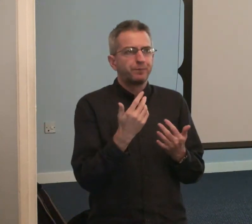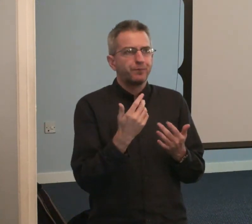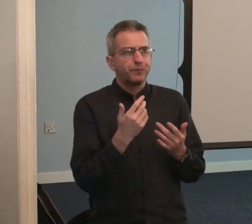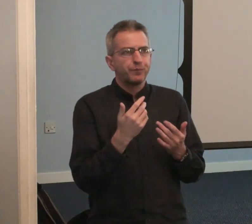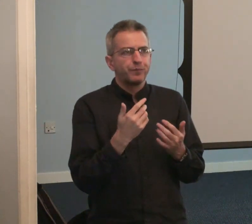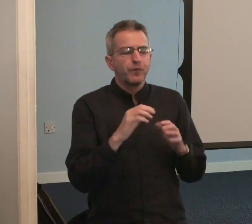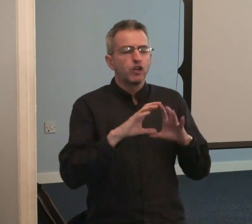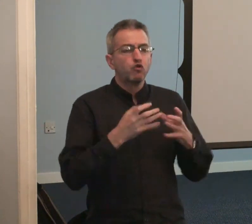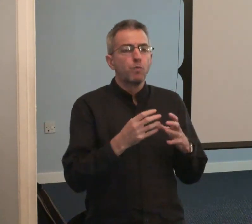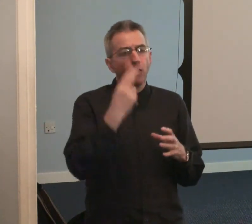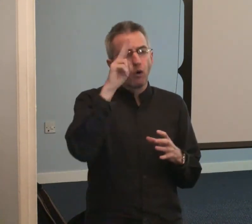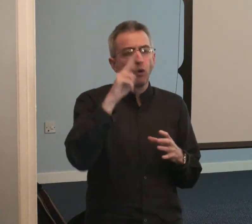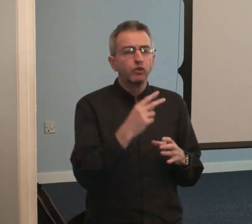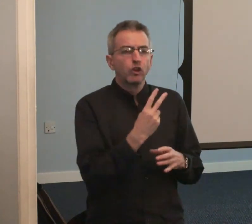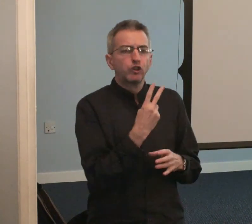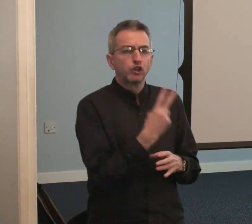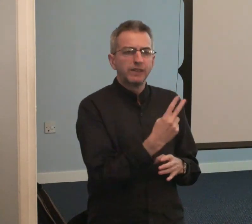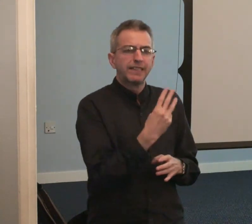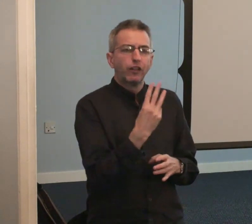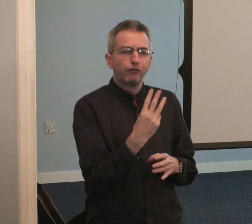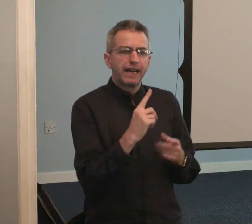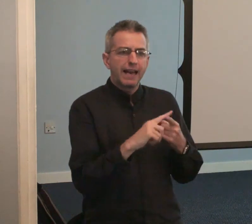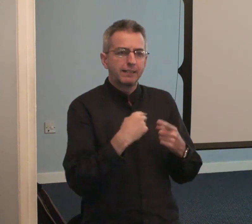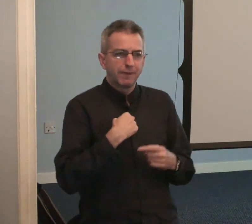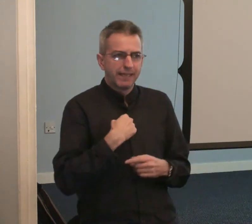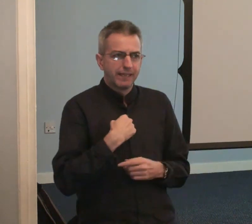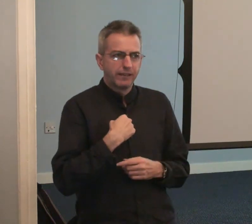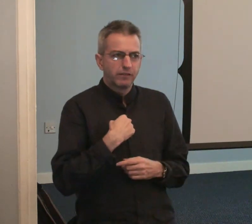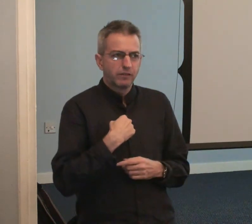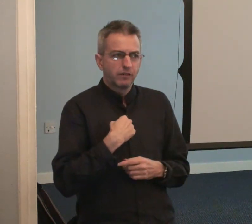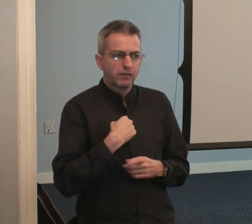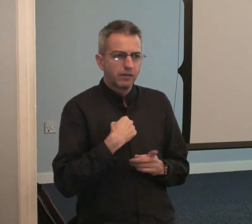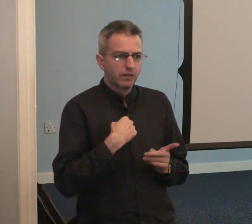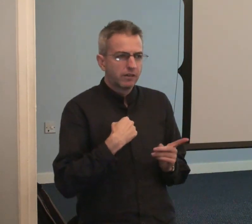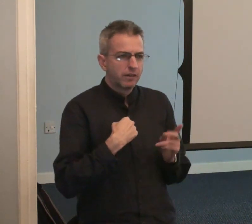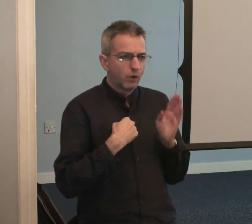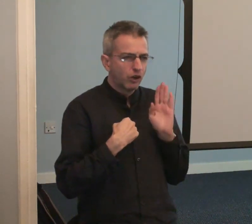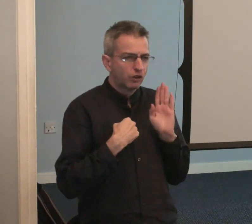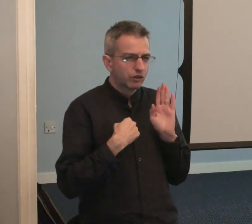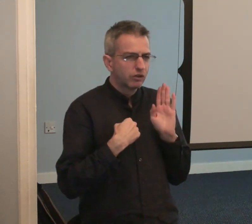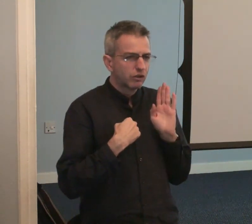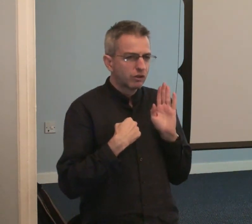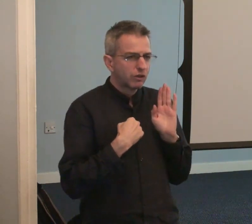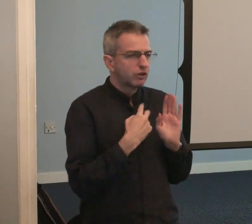do you know, like, on the internet, there's an internet group called 23andMe. Have you heard of that?